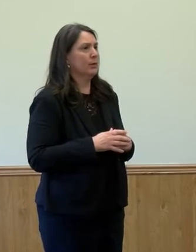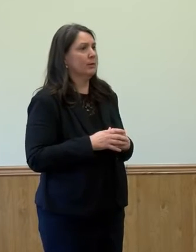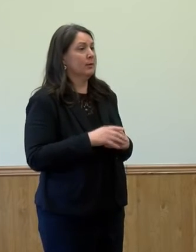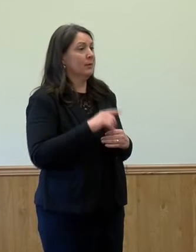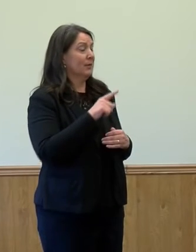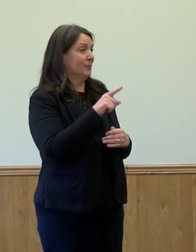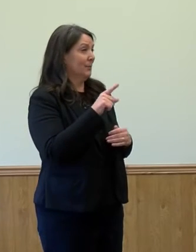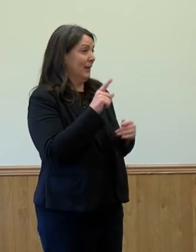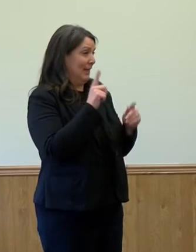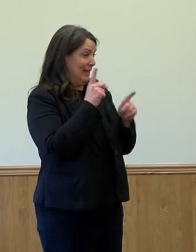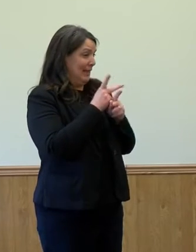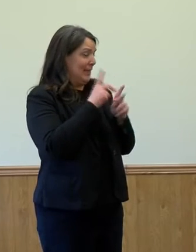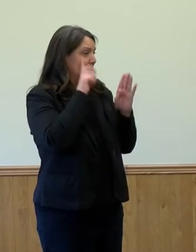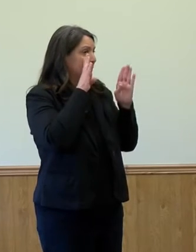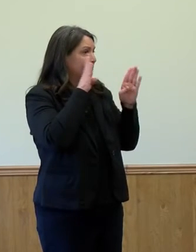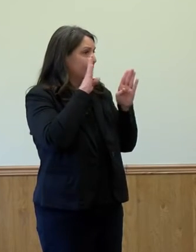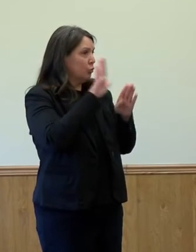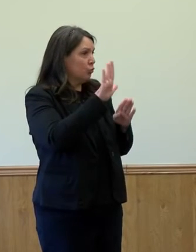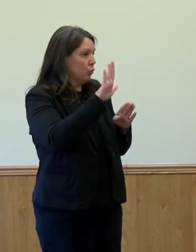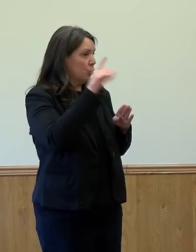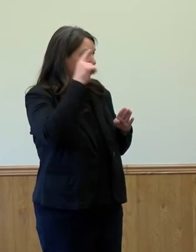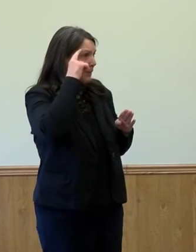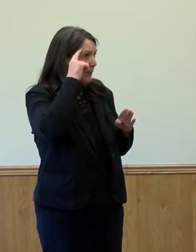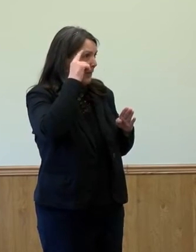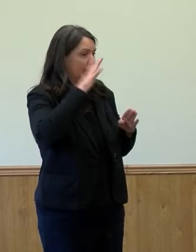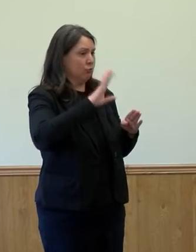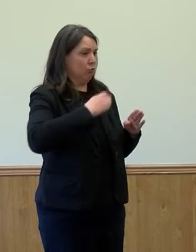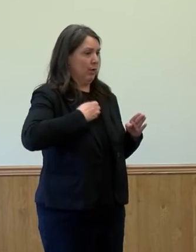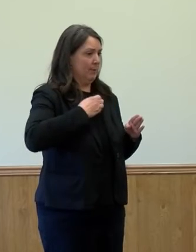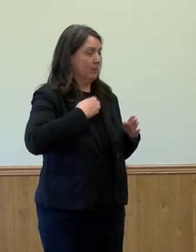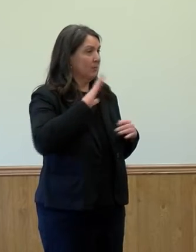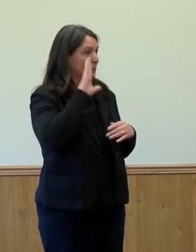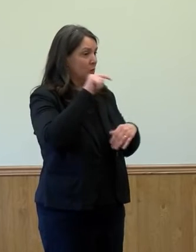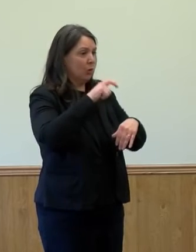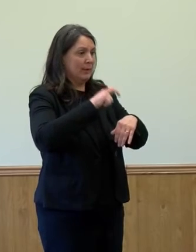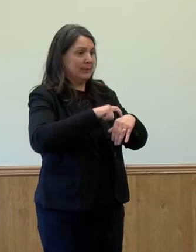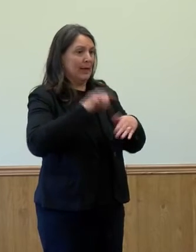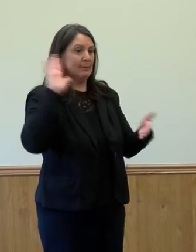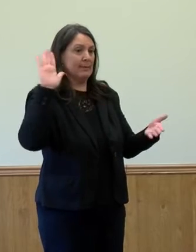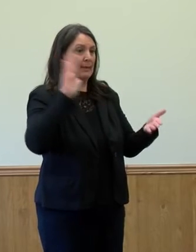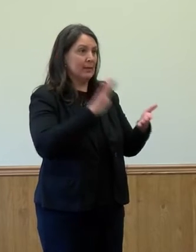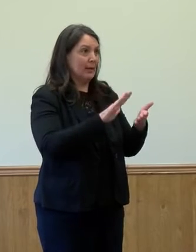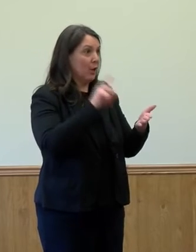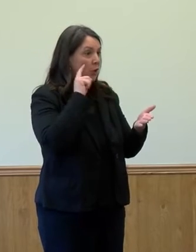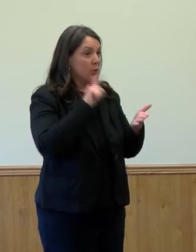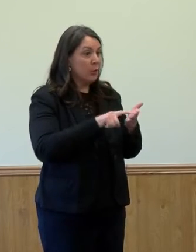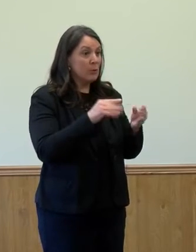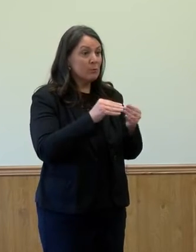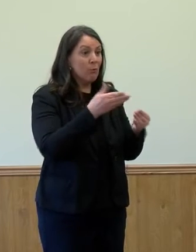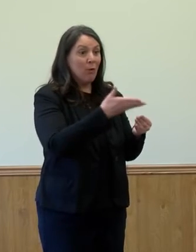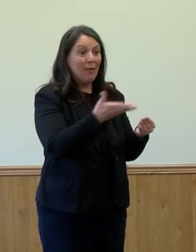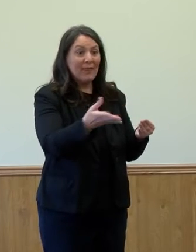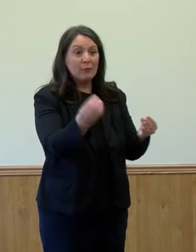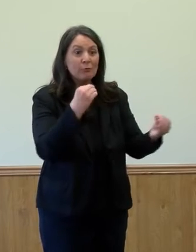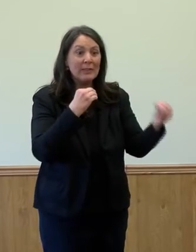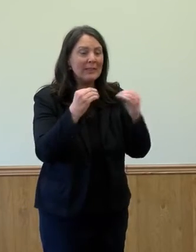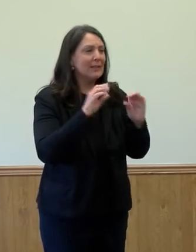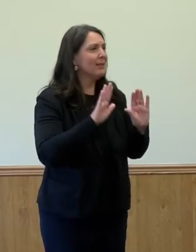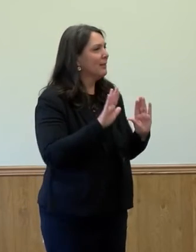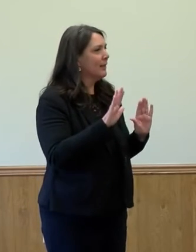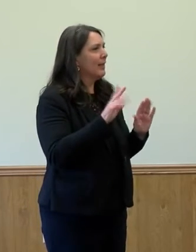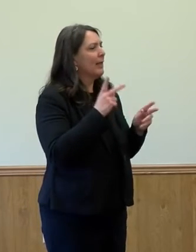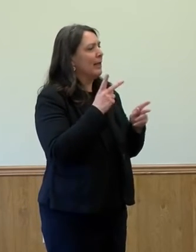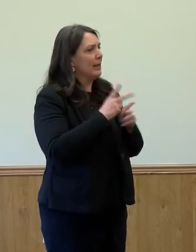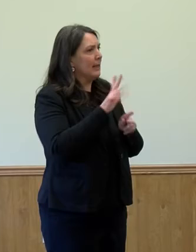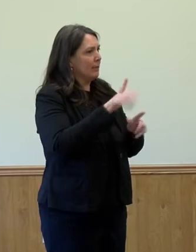when there seems to be fewer hours in the day and more treats and goodies at home. Keeping your routine as